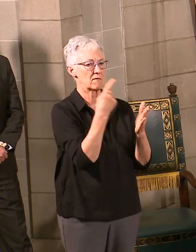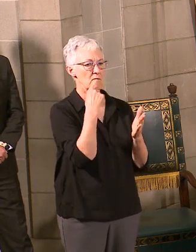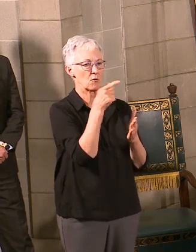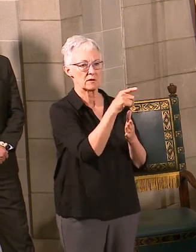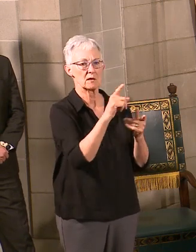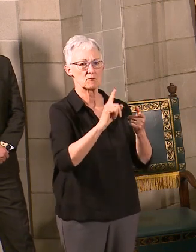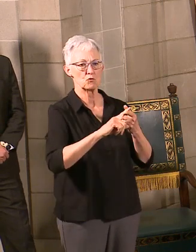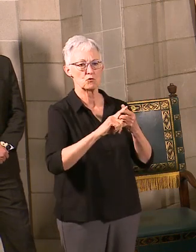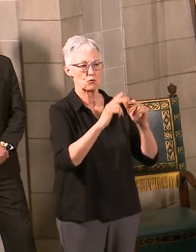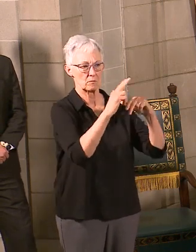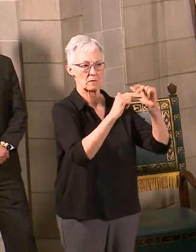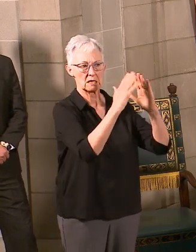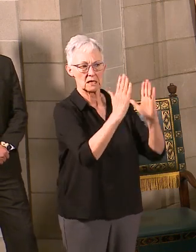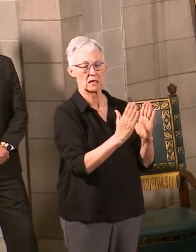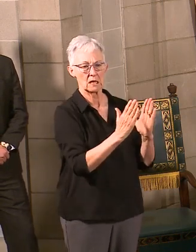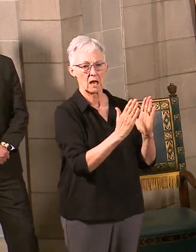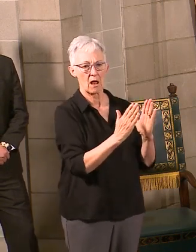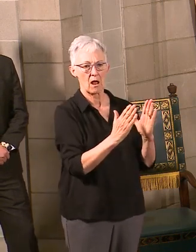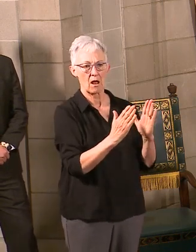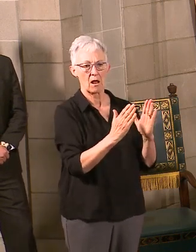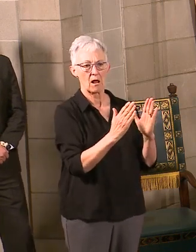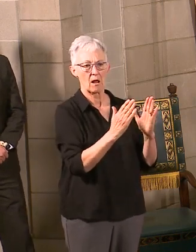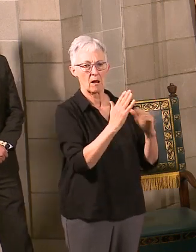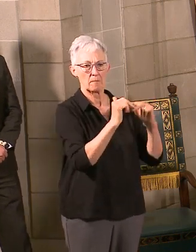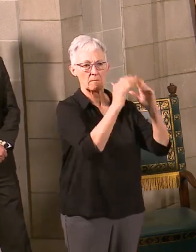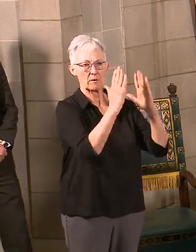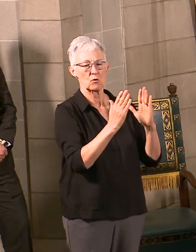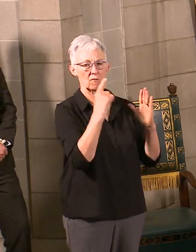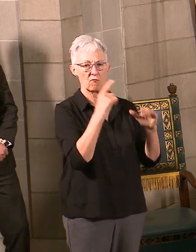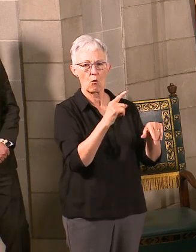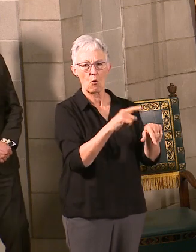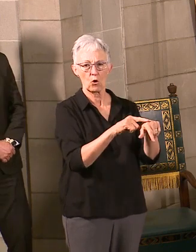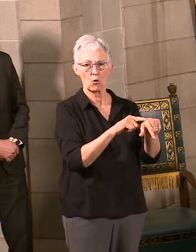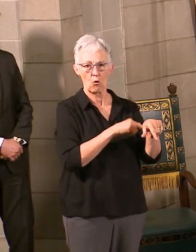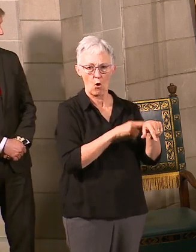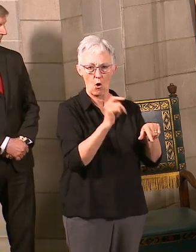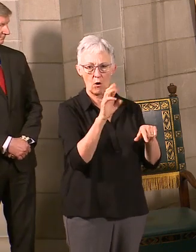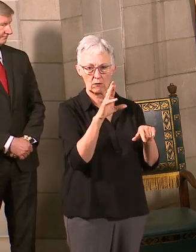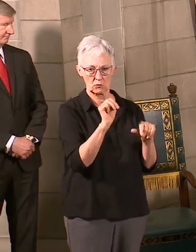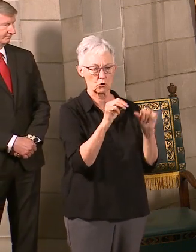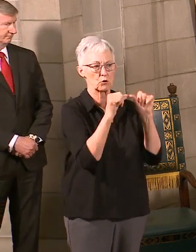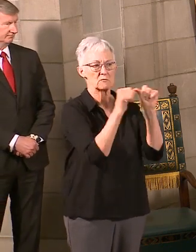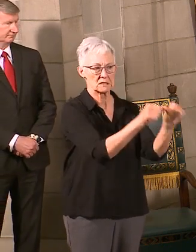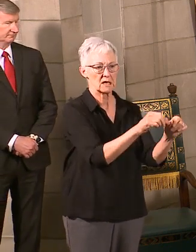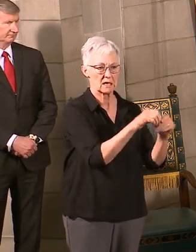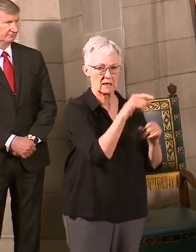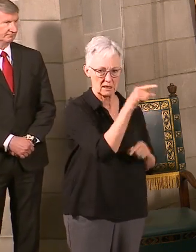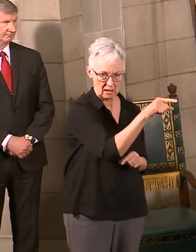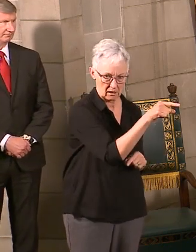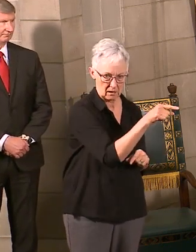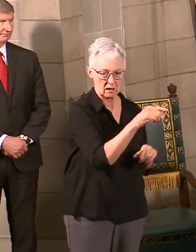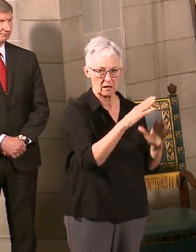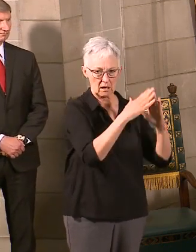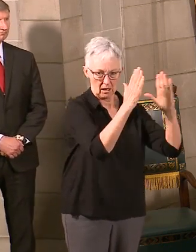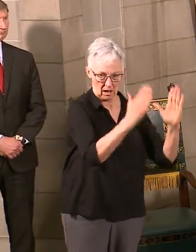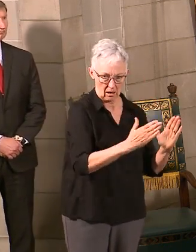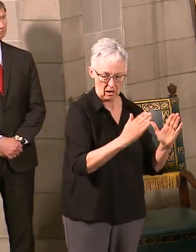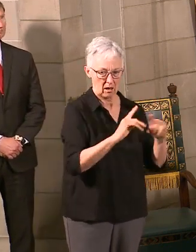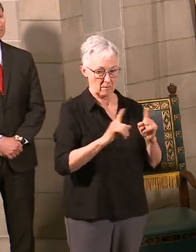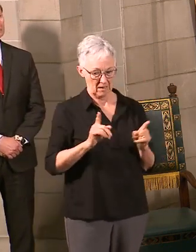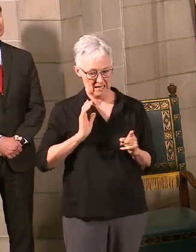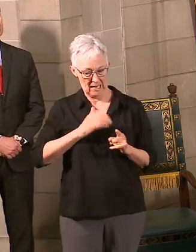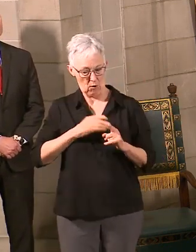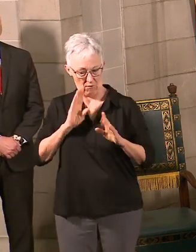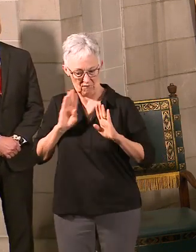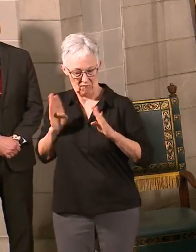Those are typically longer term type projects that we're working on. So again, a lot of our focus has been specifically with regard to the pandemic, but we